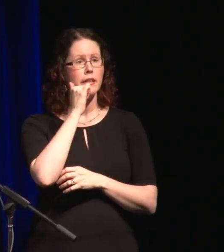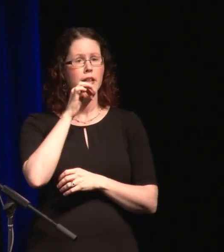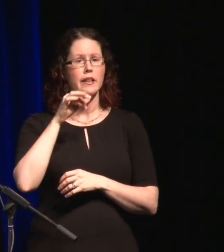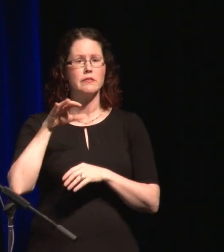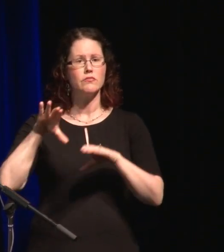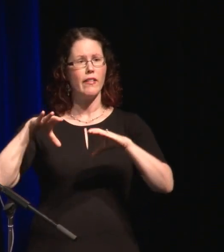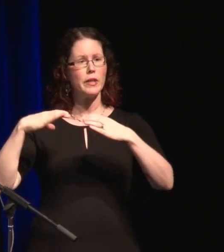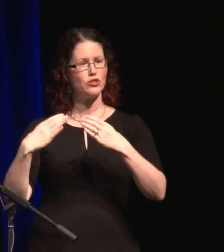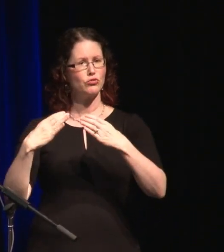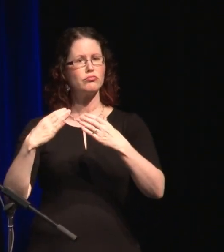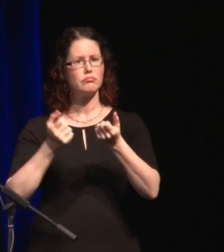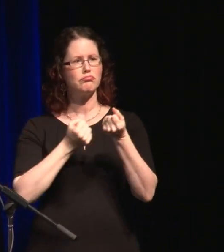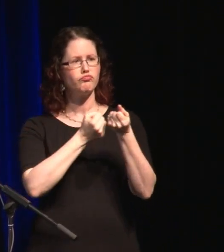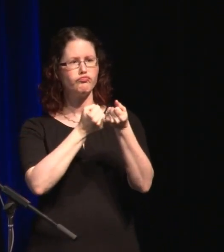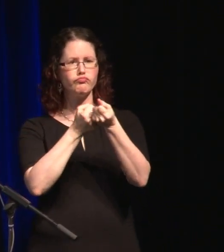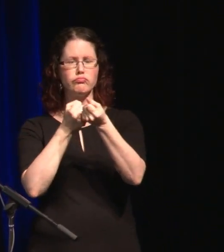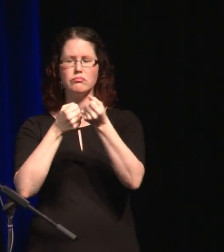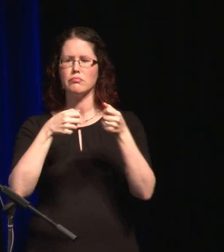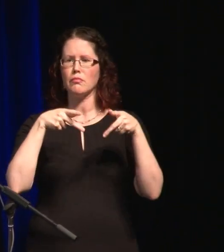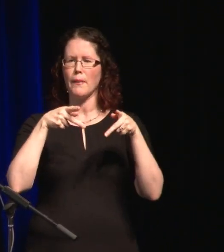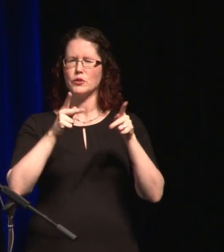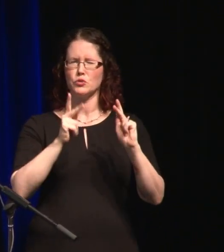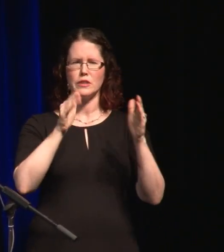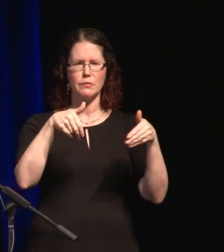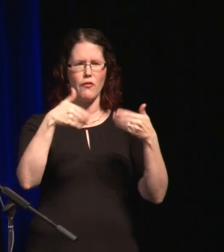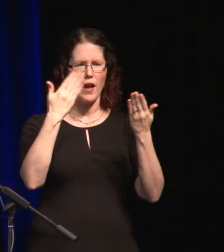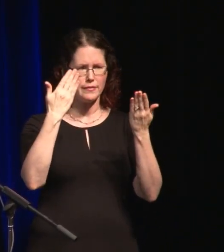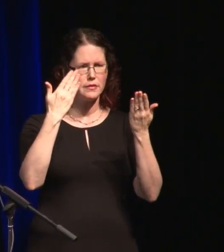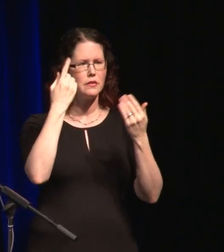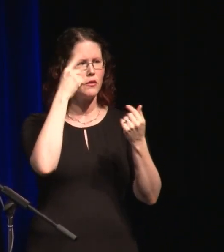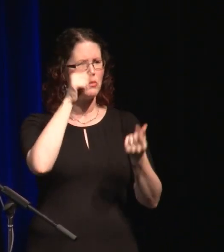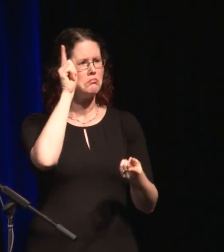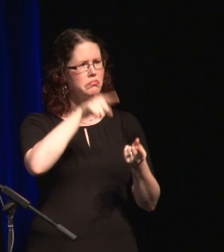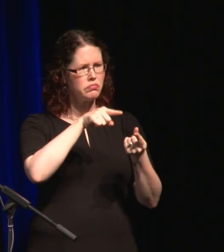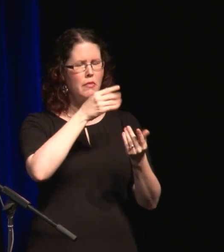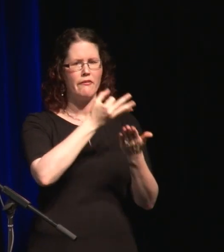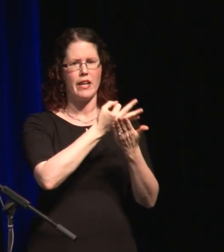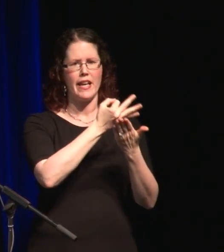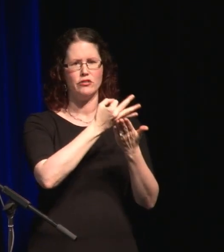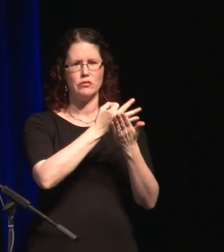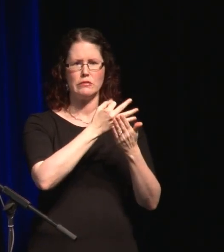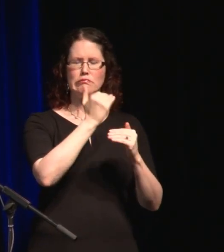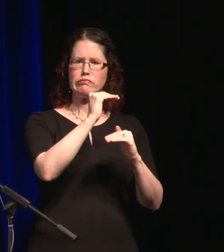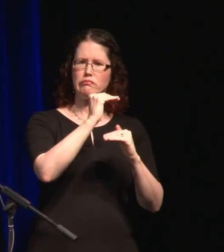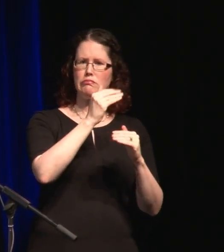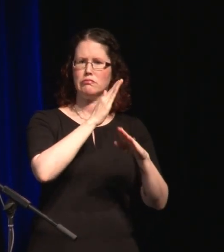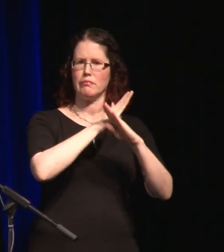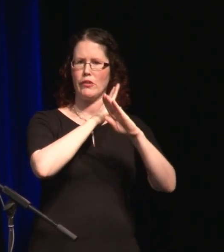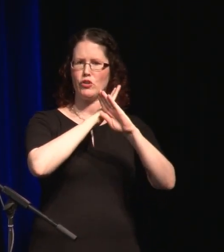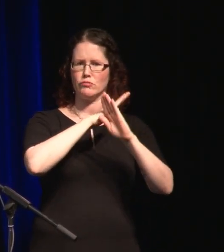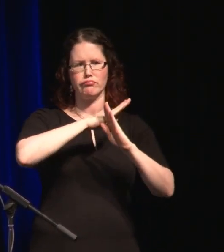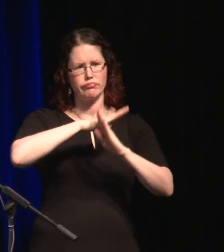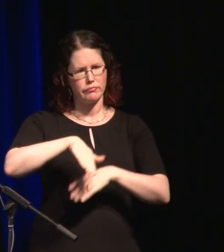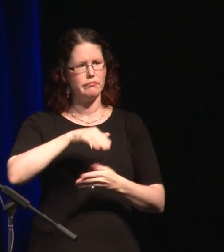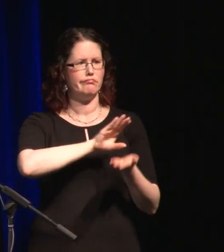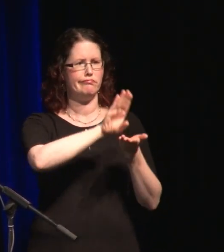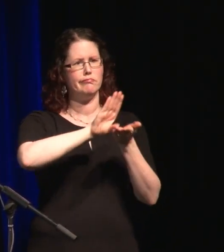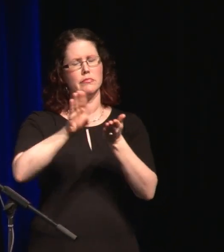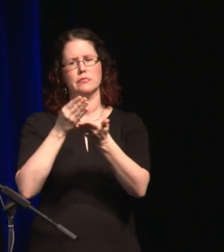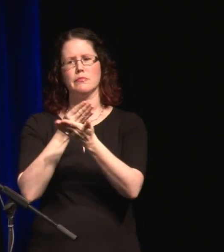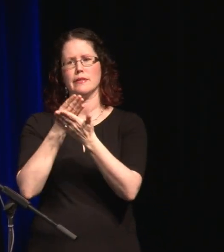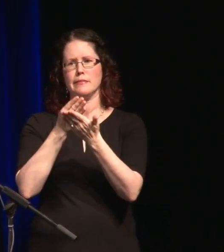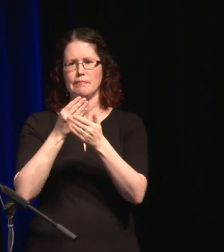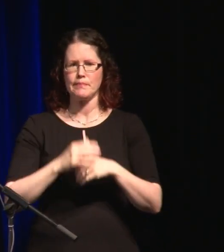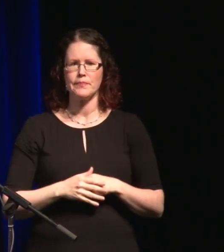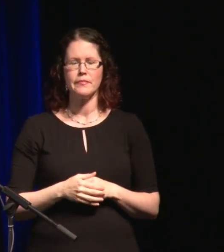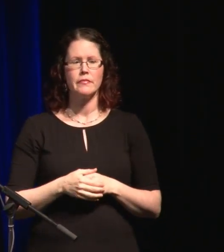on providing opportunities to help students ease financial obstacles as they pursue a college education and reach for their dreams.